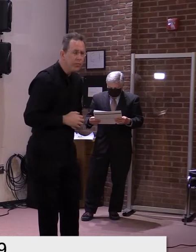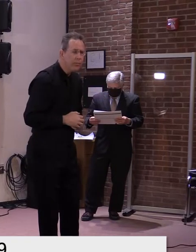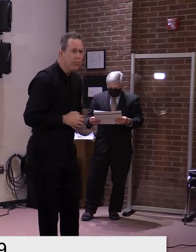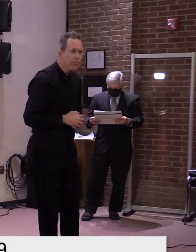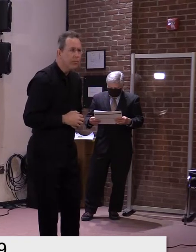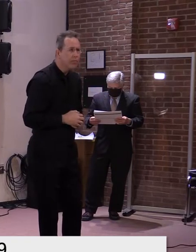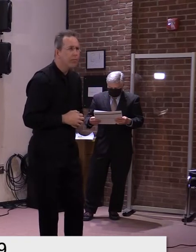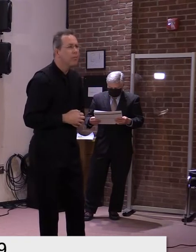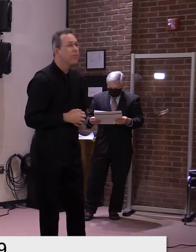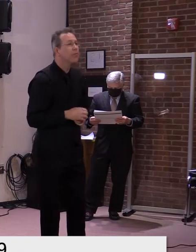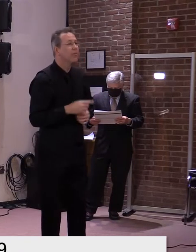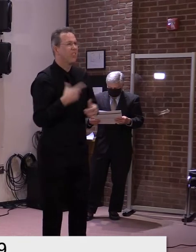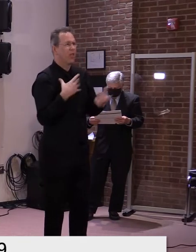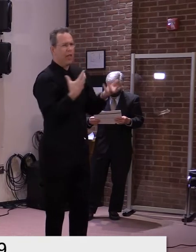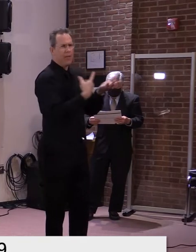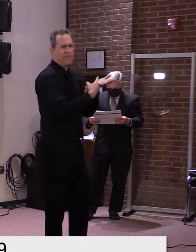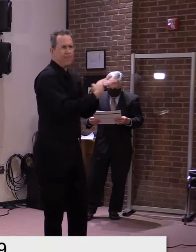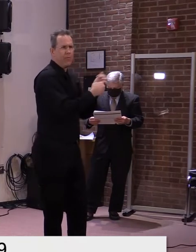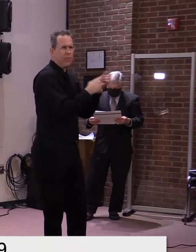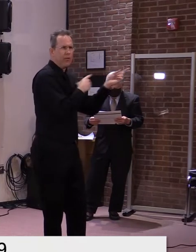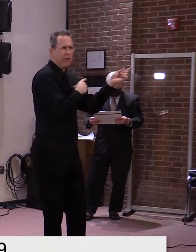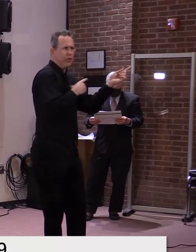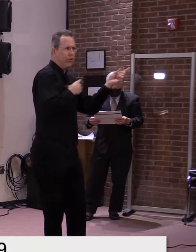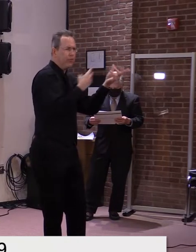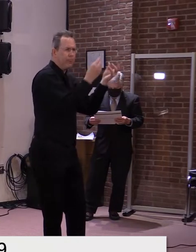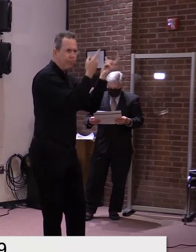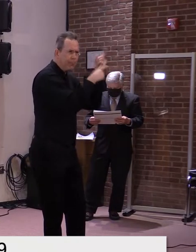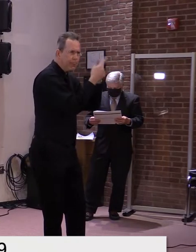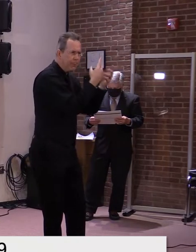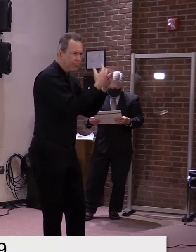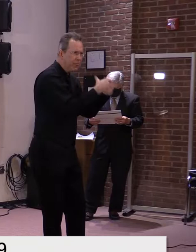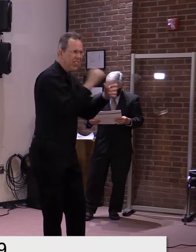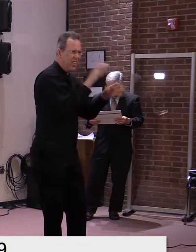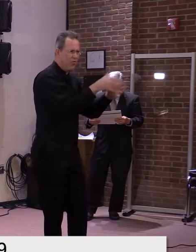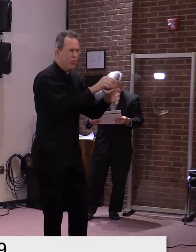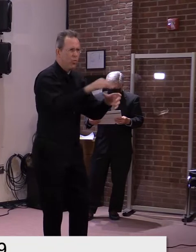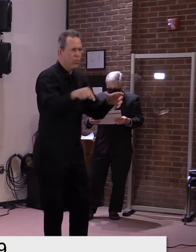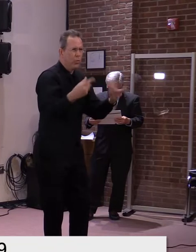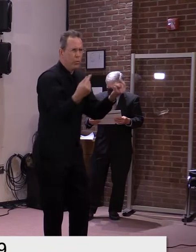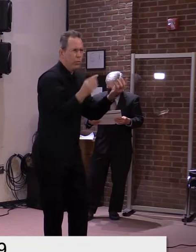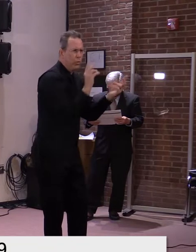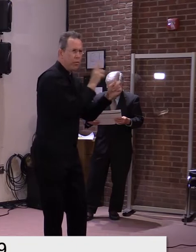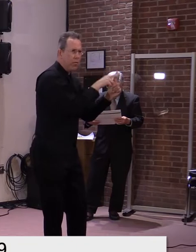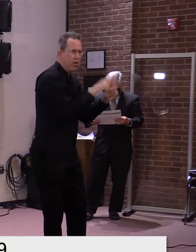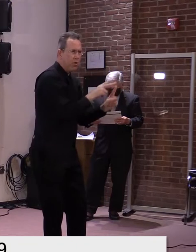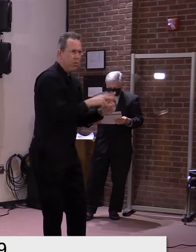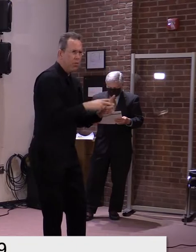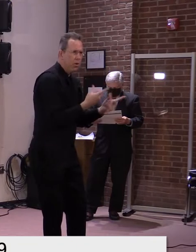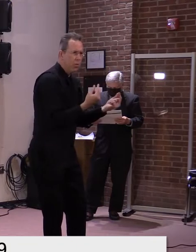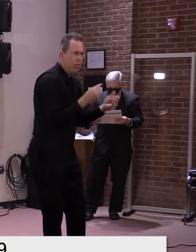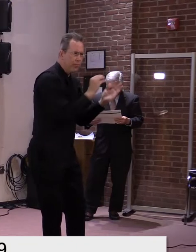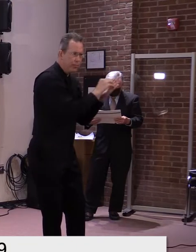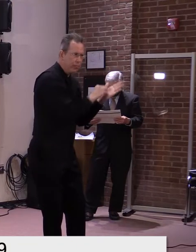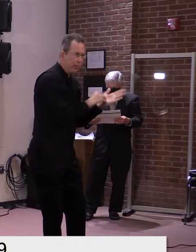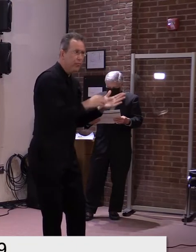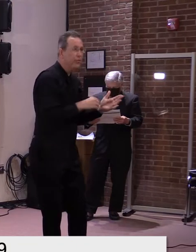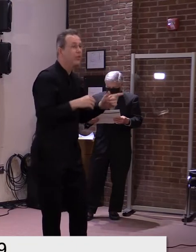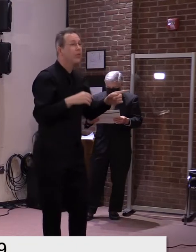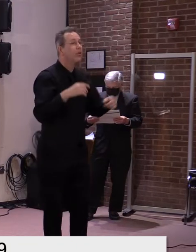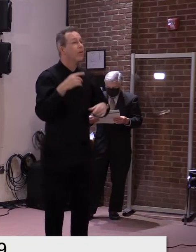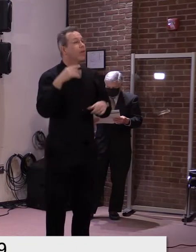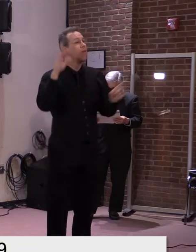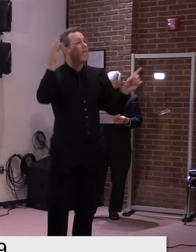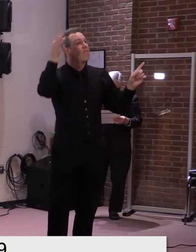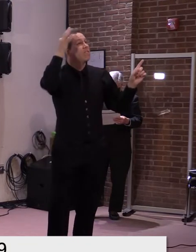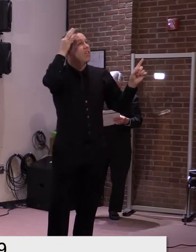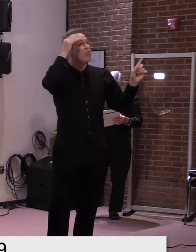provide the exemption to Vermonters. The federal child tax credit in the American Rescue Plan